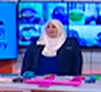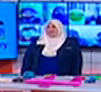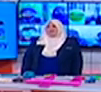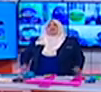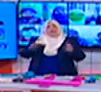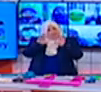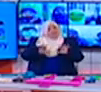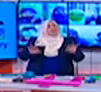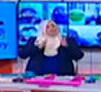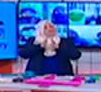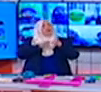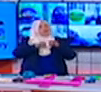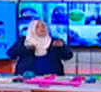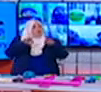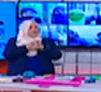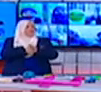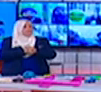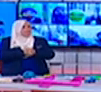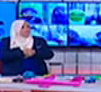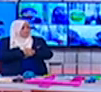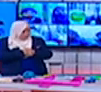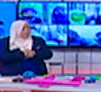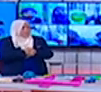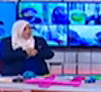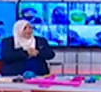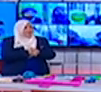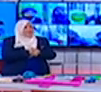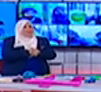to communicate with everyone. Yes, very important. No matter